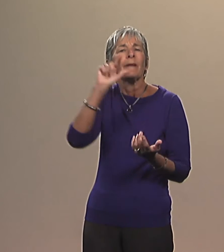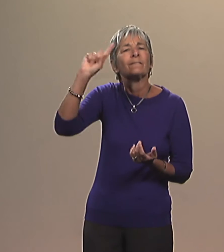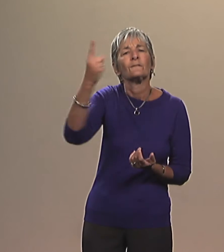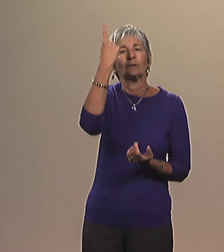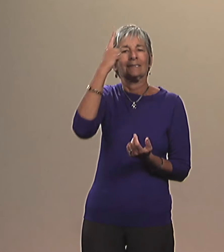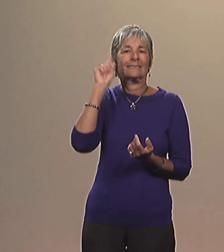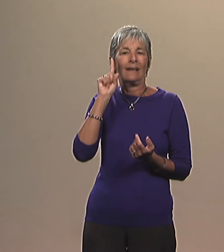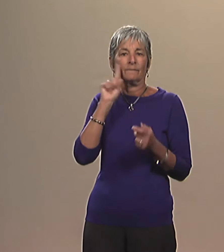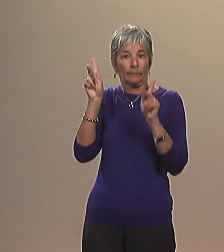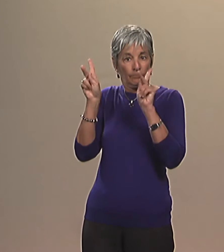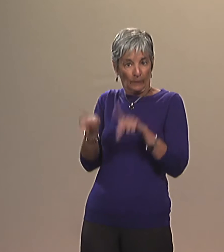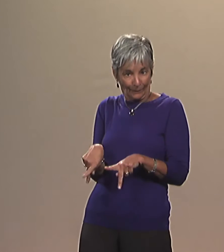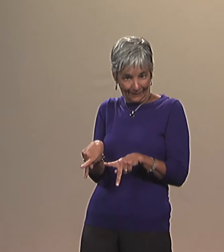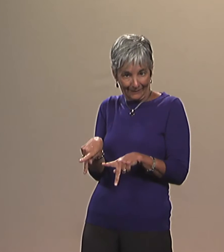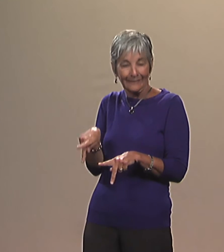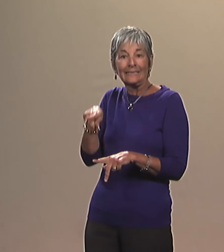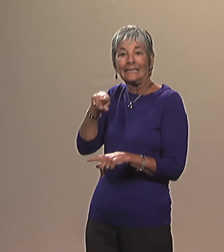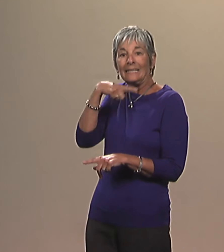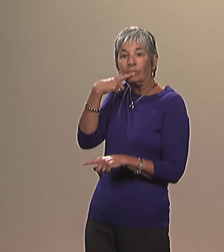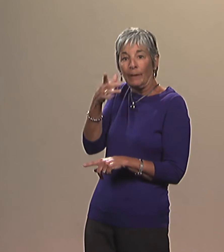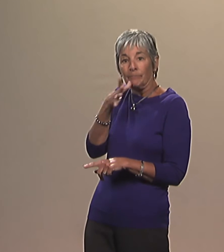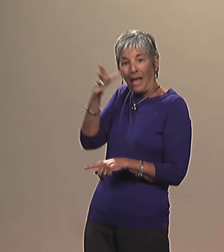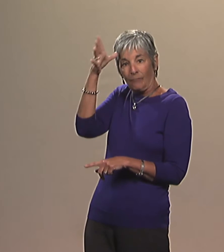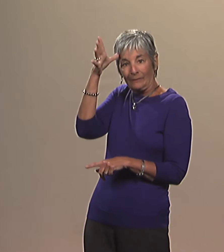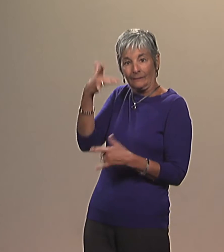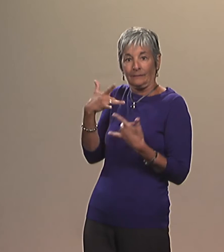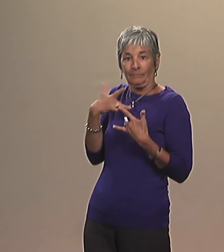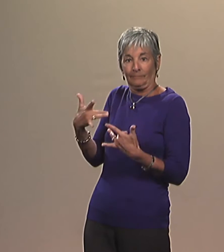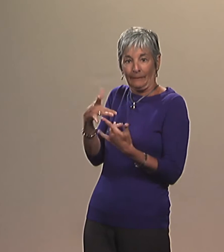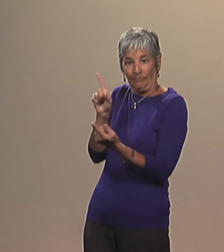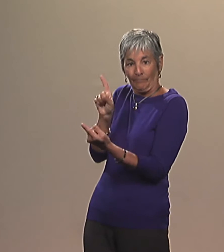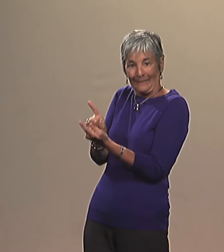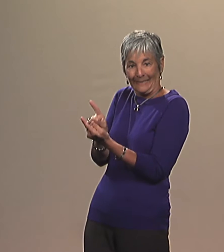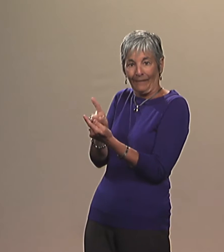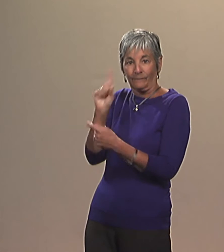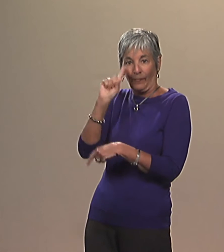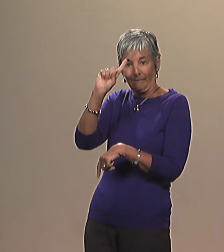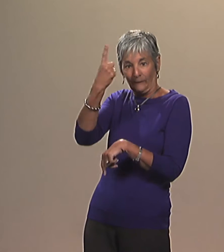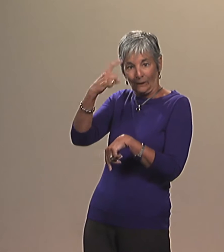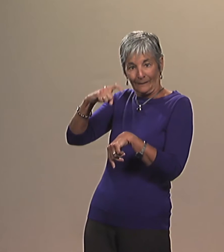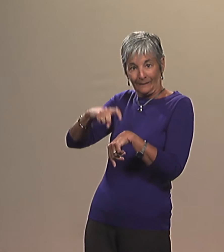parents? I should ask you, who is the first deaf person they meet?